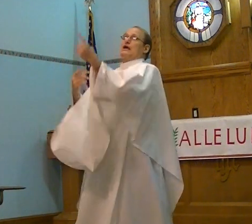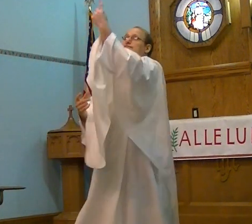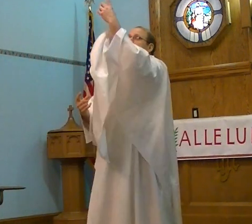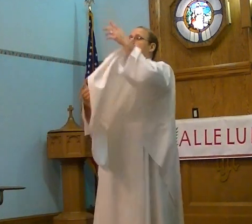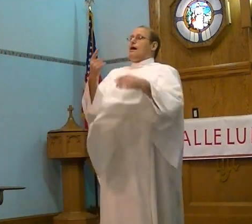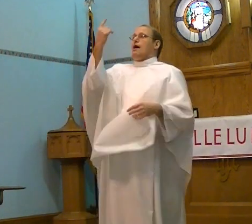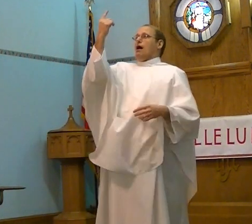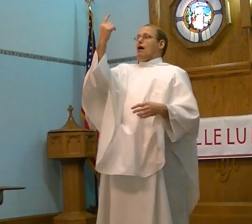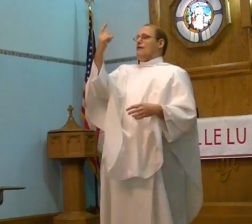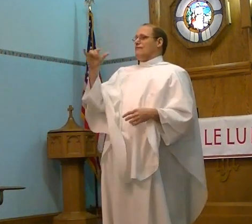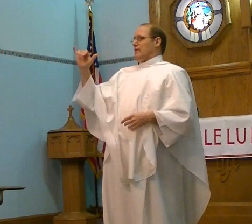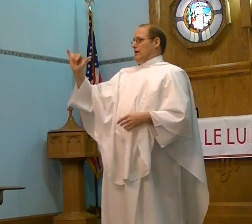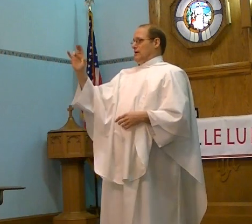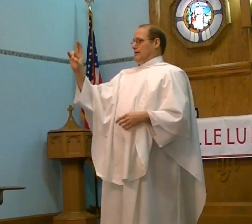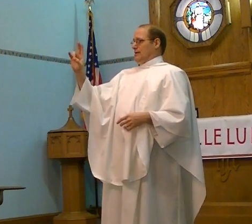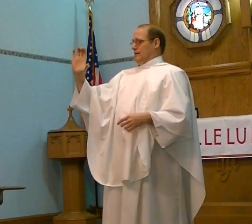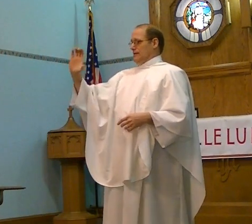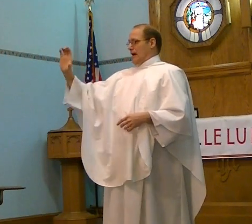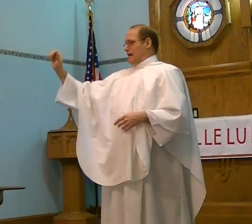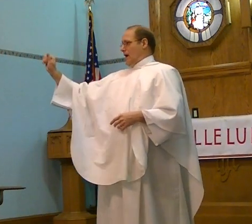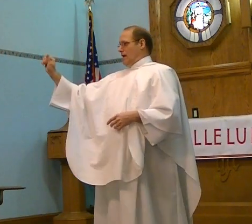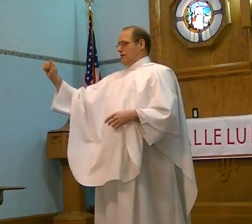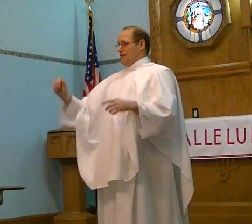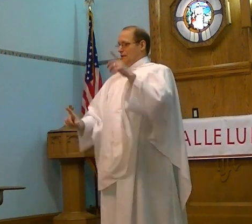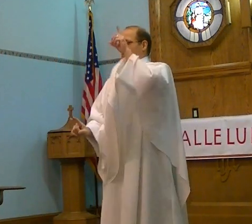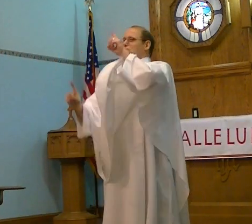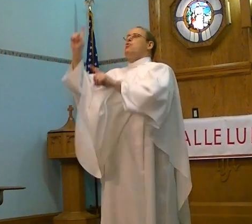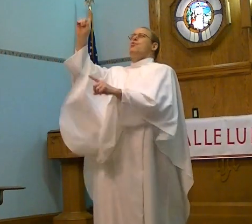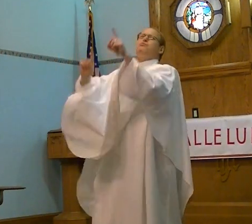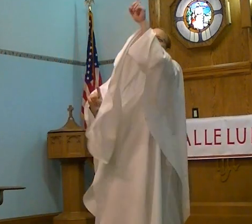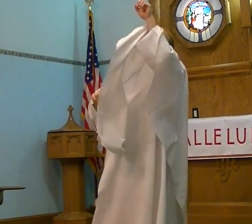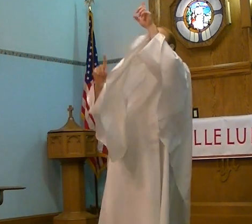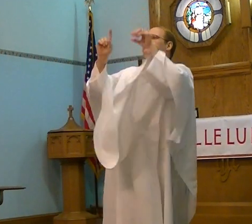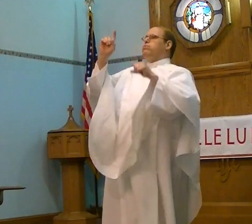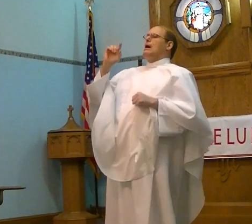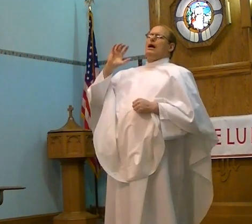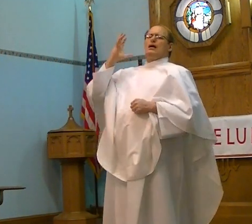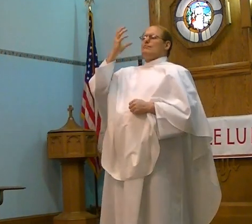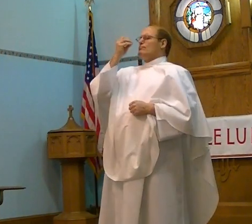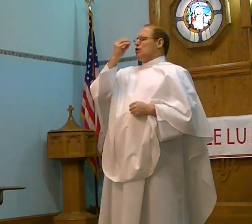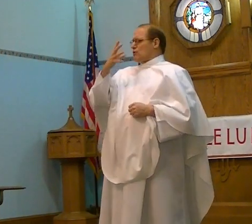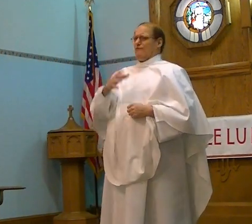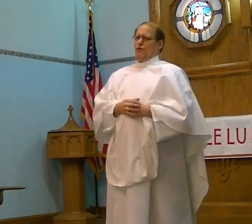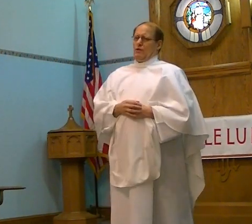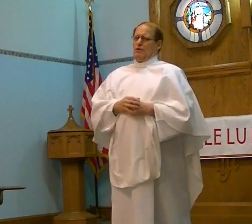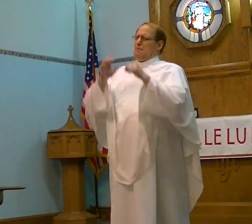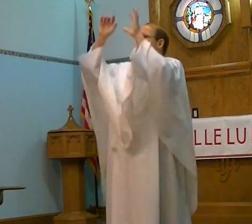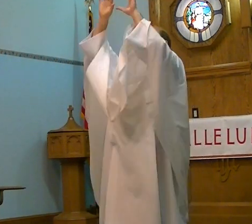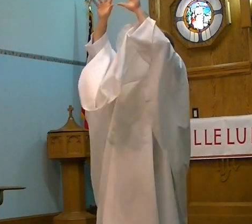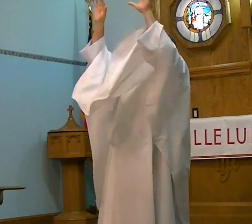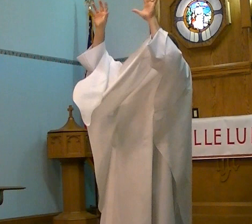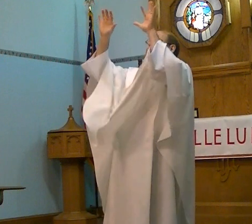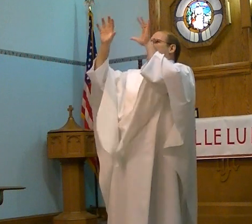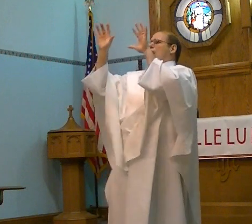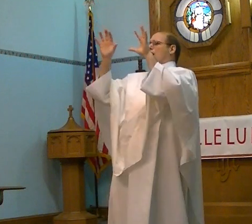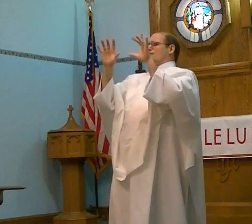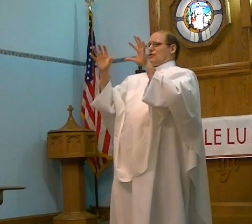of yucca, beautiful, covered